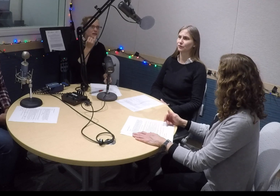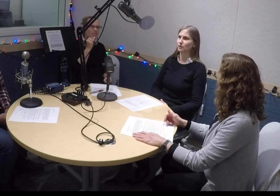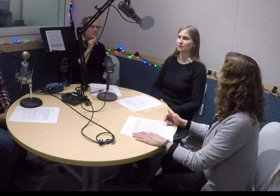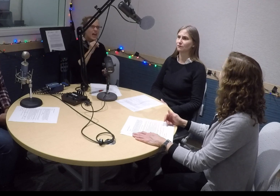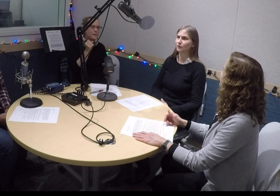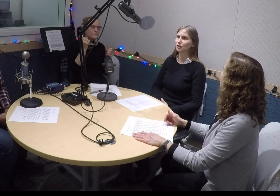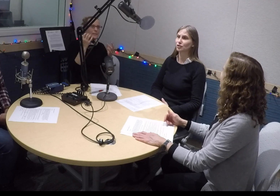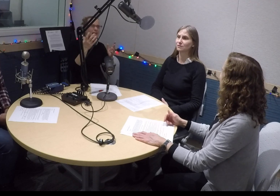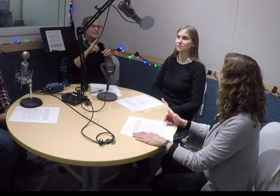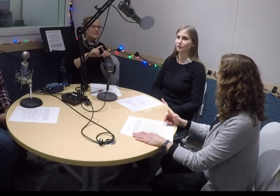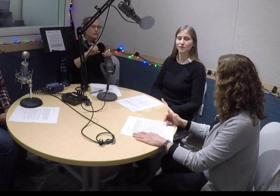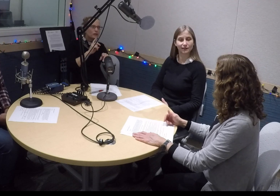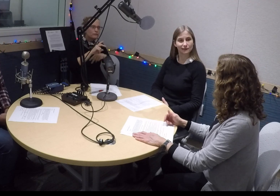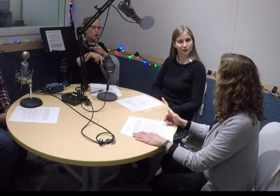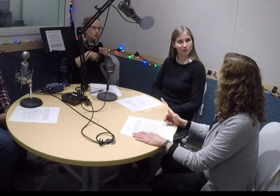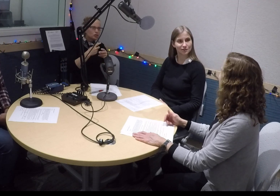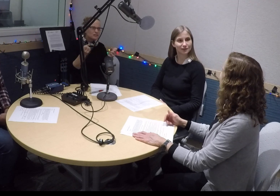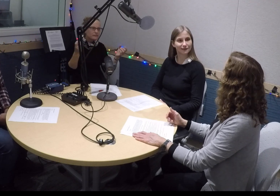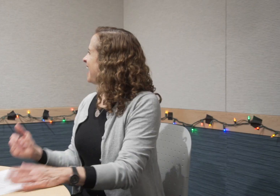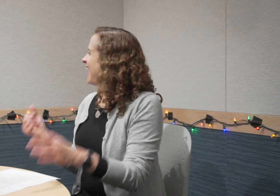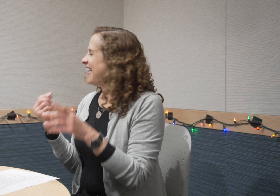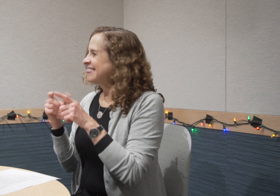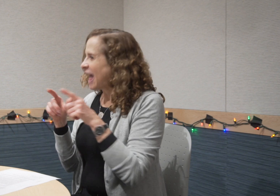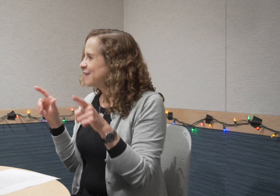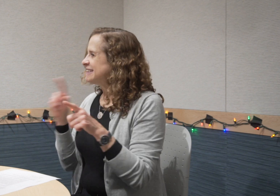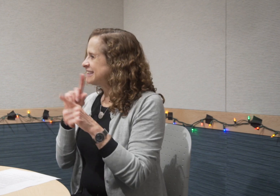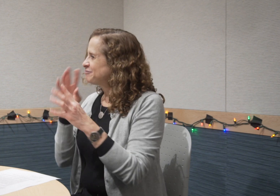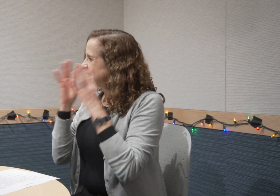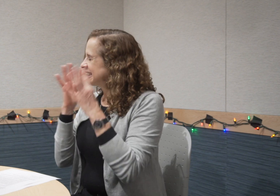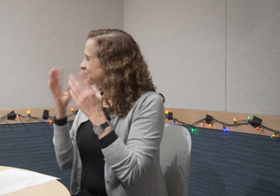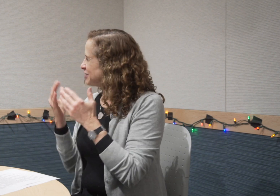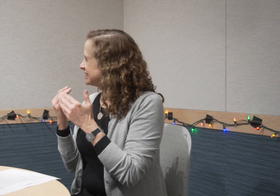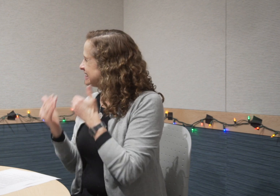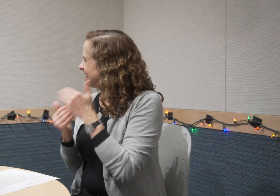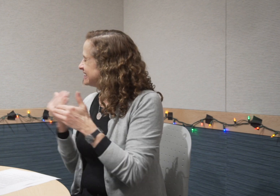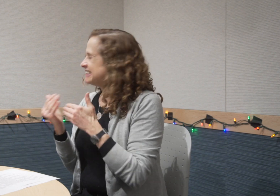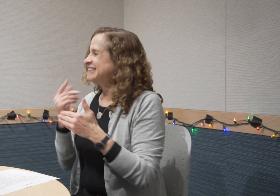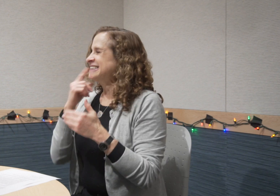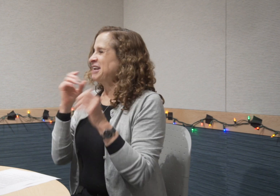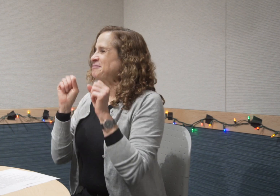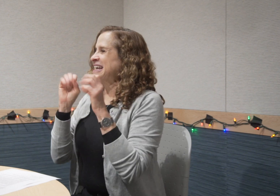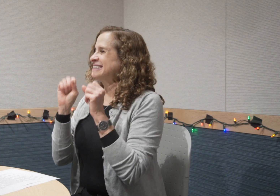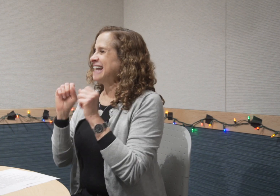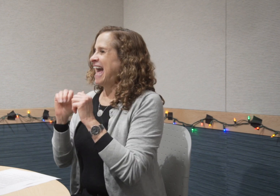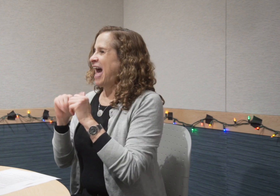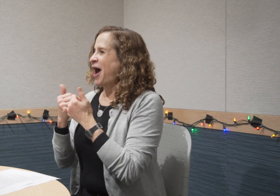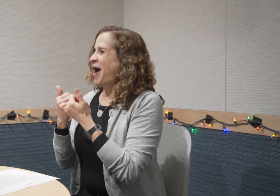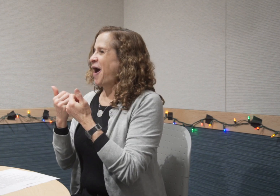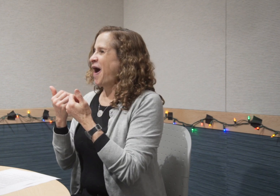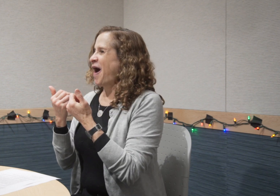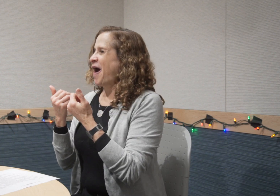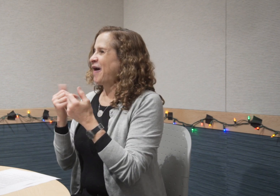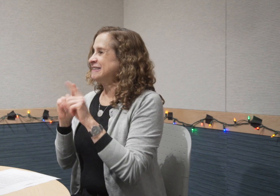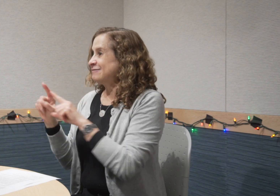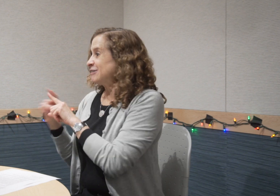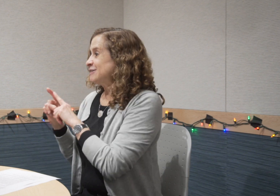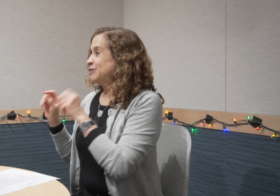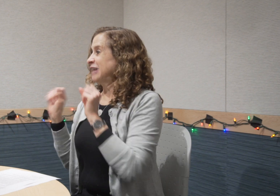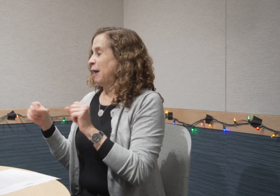different versions of sign language. Yeah, language it's such a creative process. Yeah.